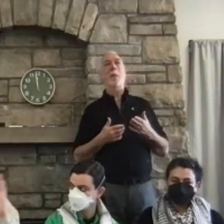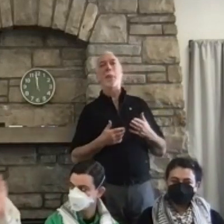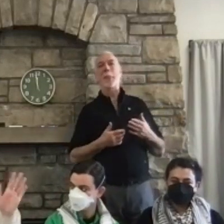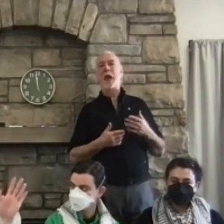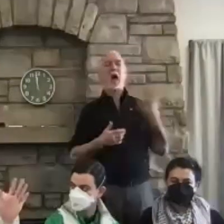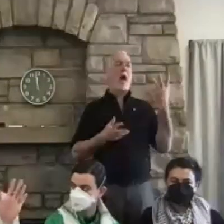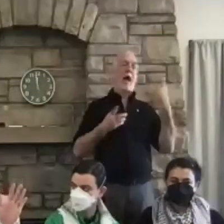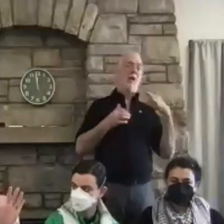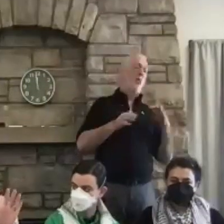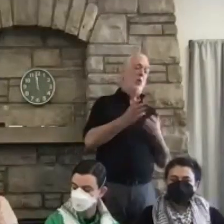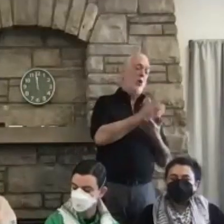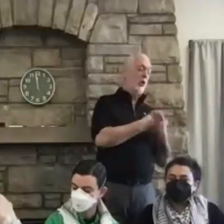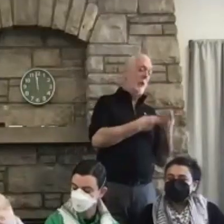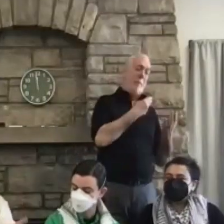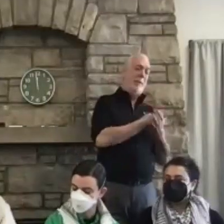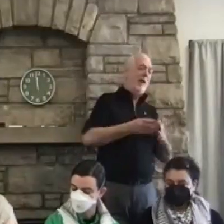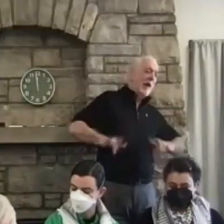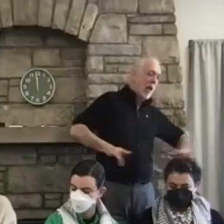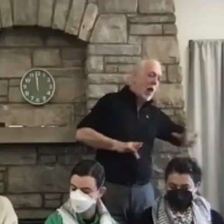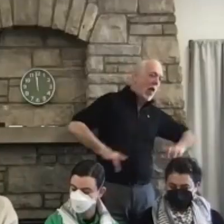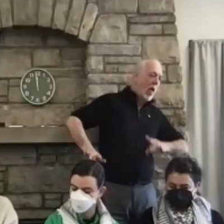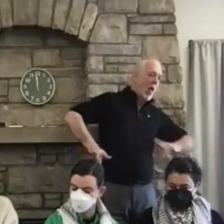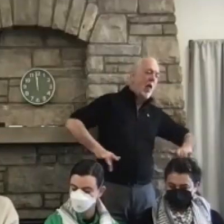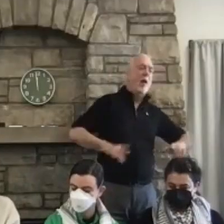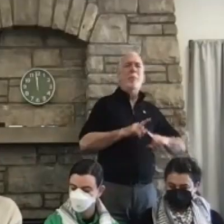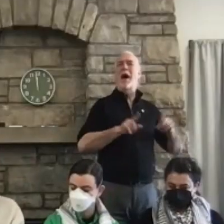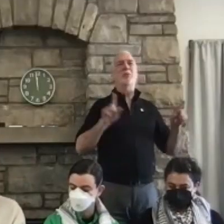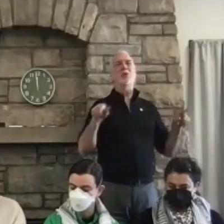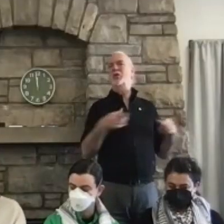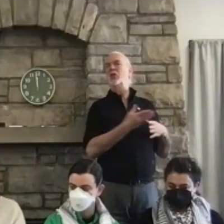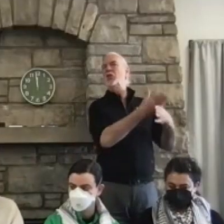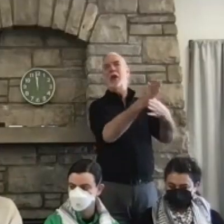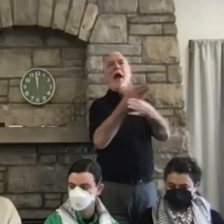plugs. I don't make money, you know. It's literally just to share. And